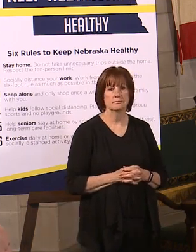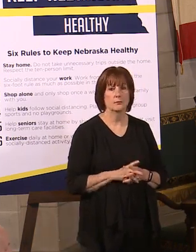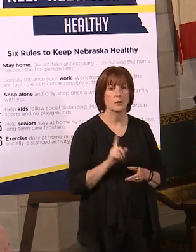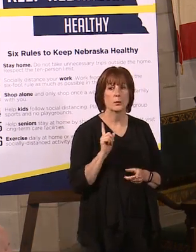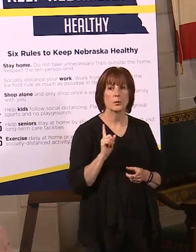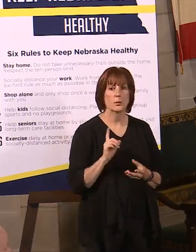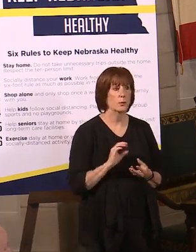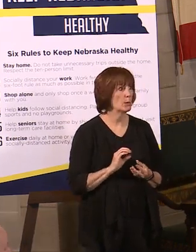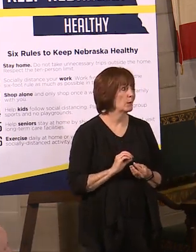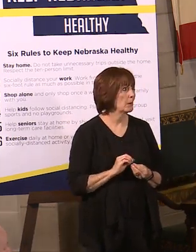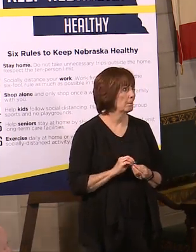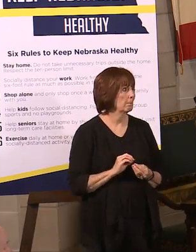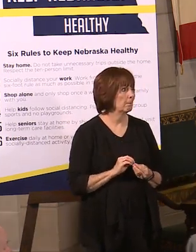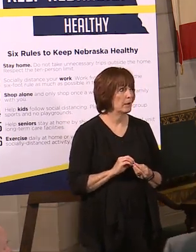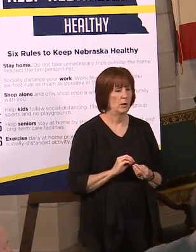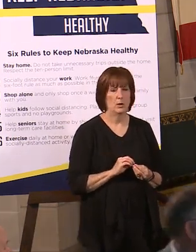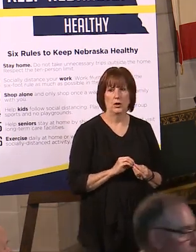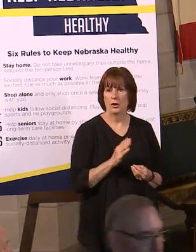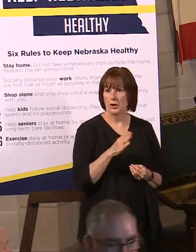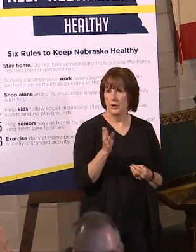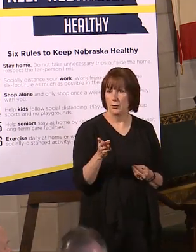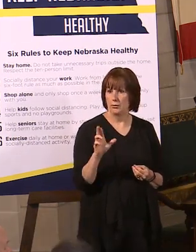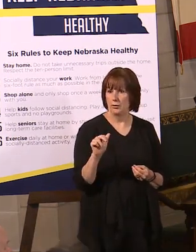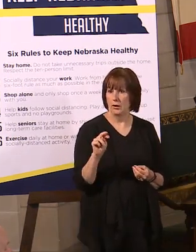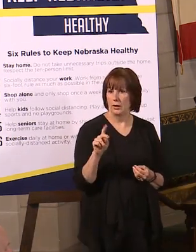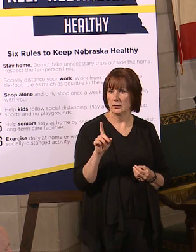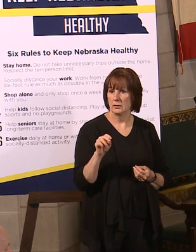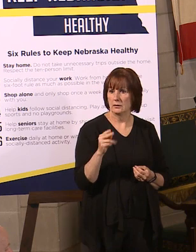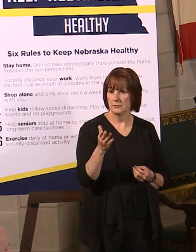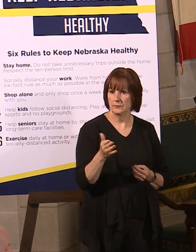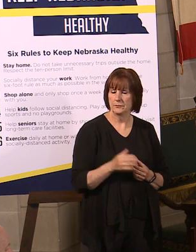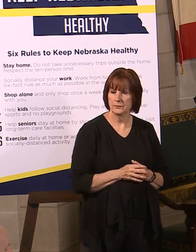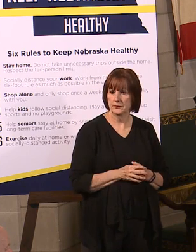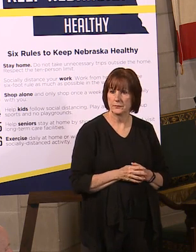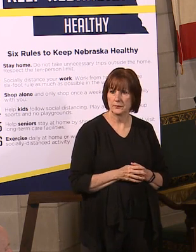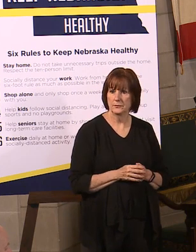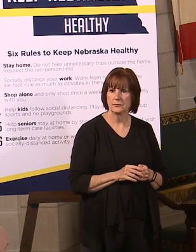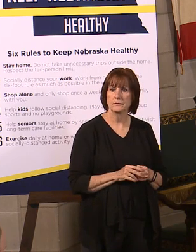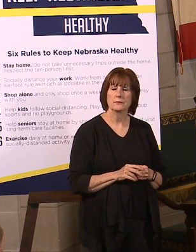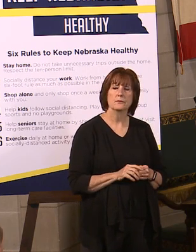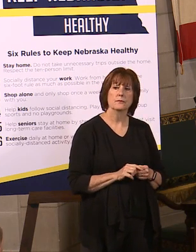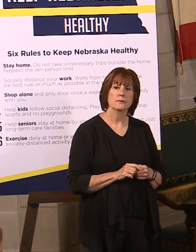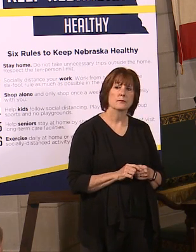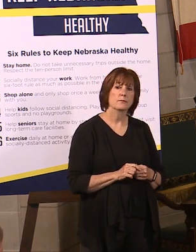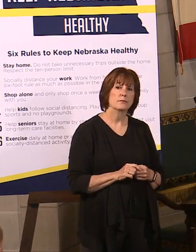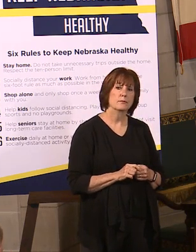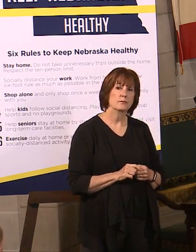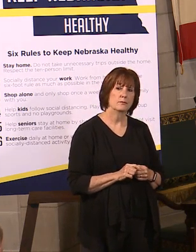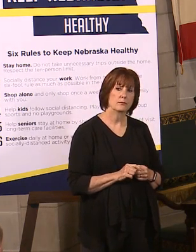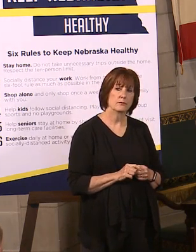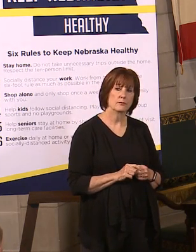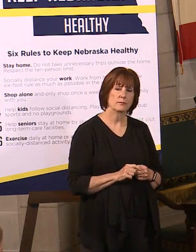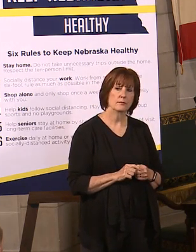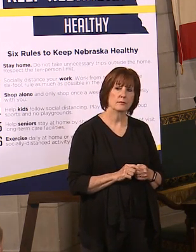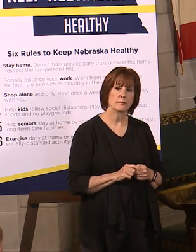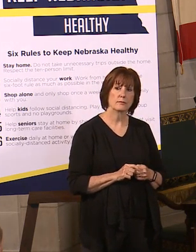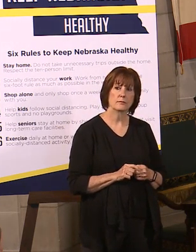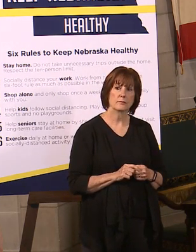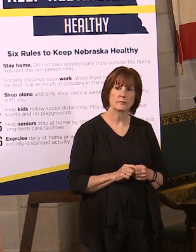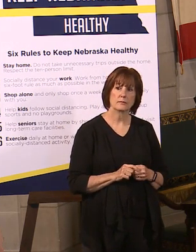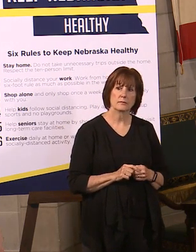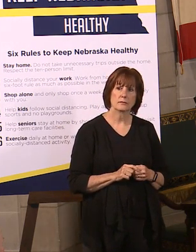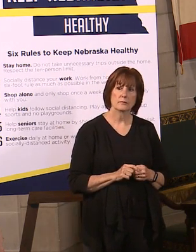Great. Actually, we're going to go to Brandon. Following up on the meat processing, while you can't give out the individual plants, do you have a